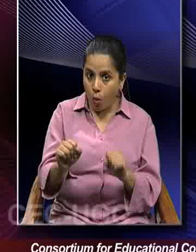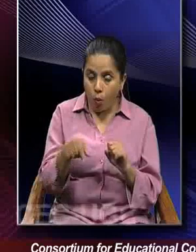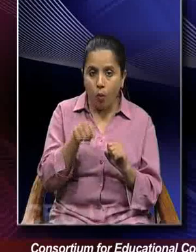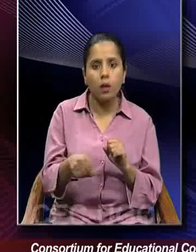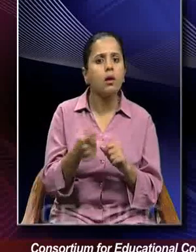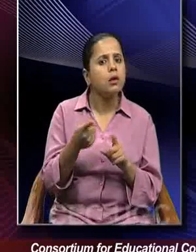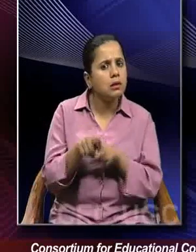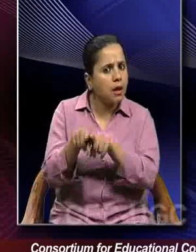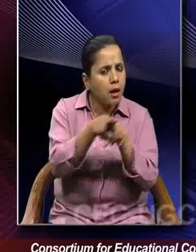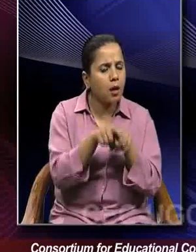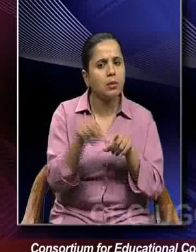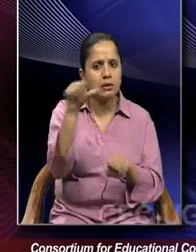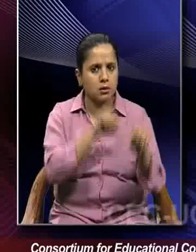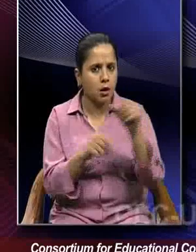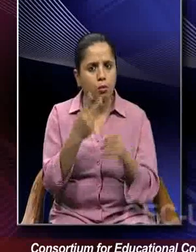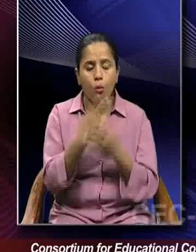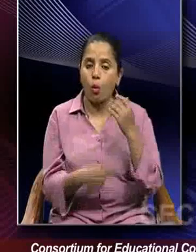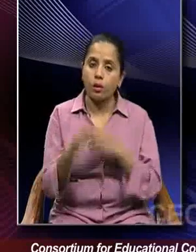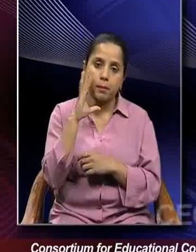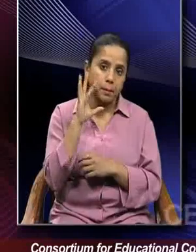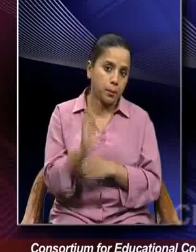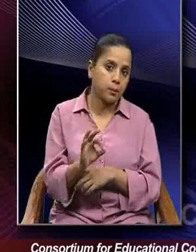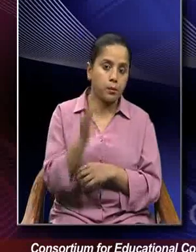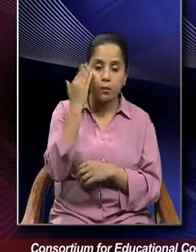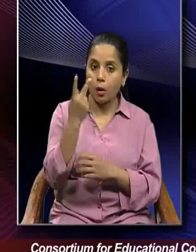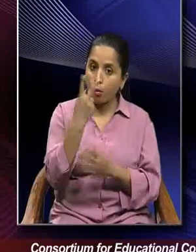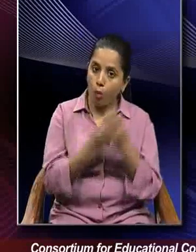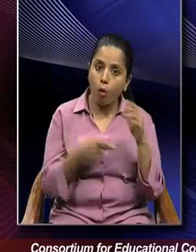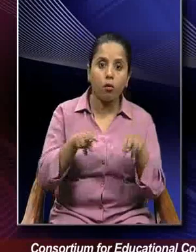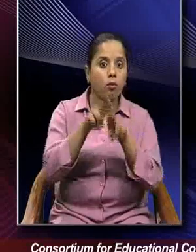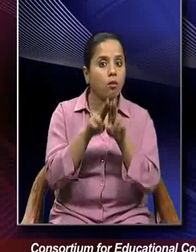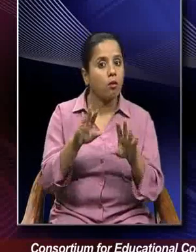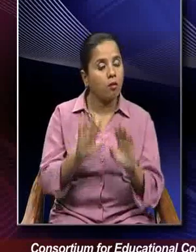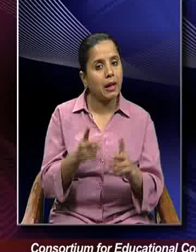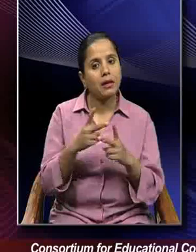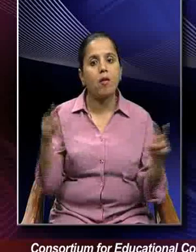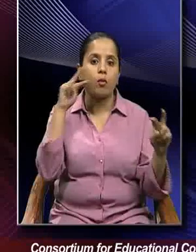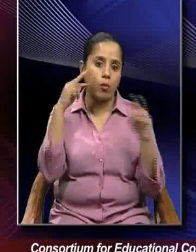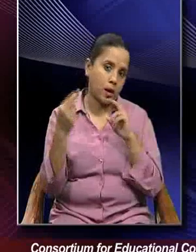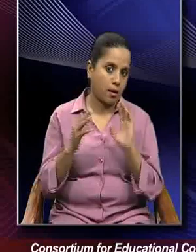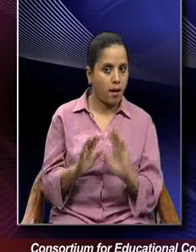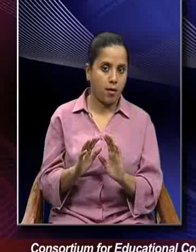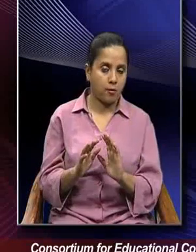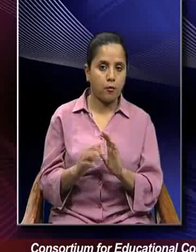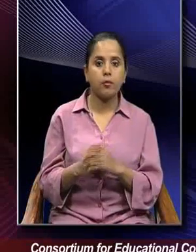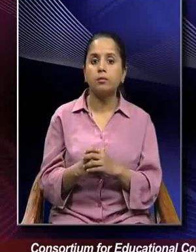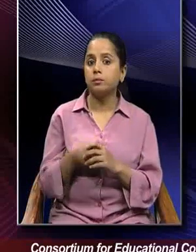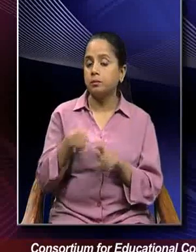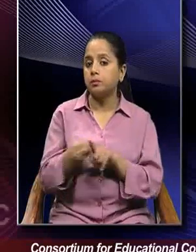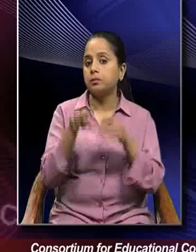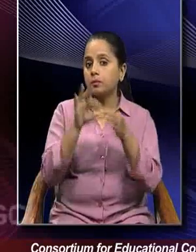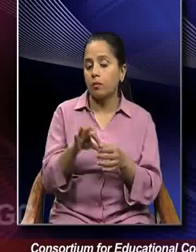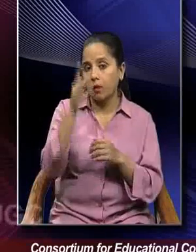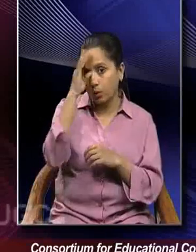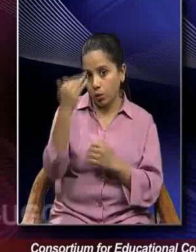common sense actually both are important because both fulfill different purposes. Regarding the theory